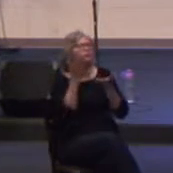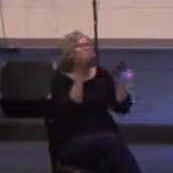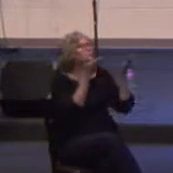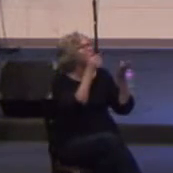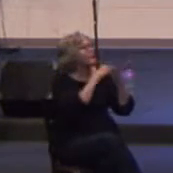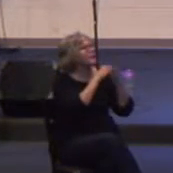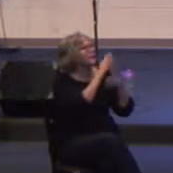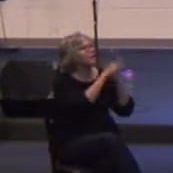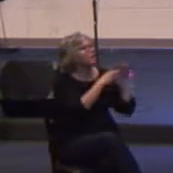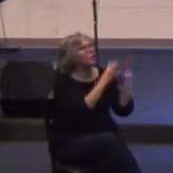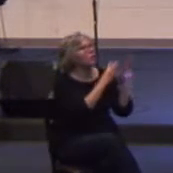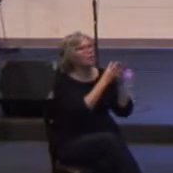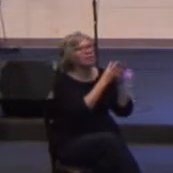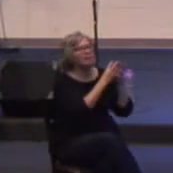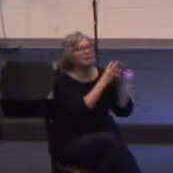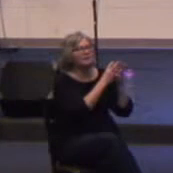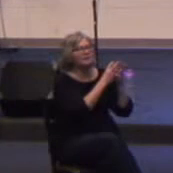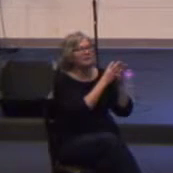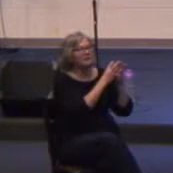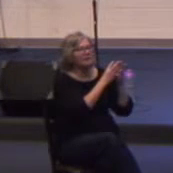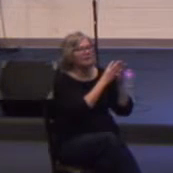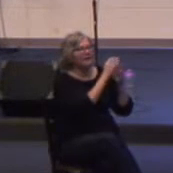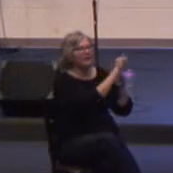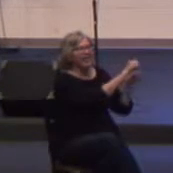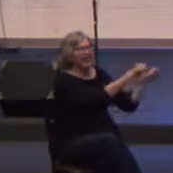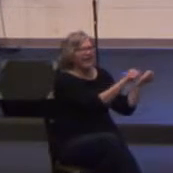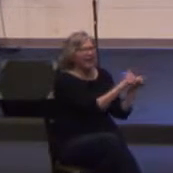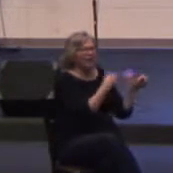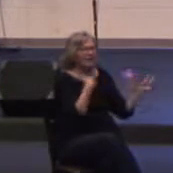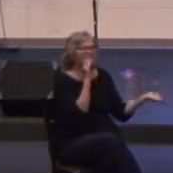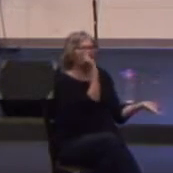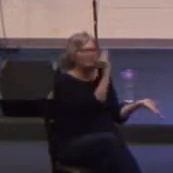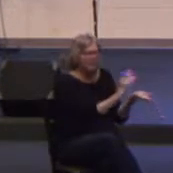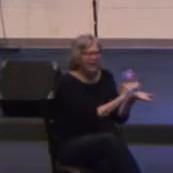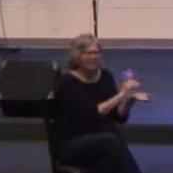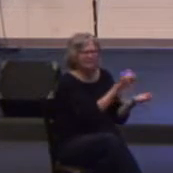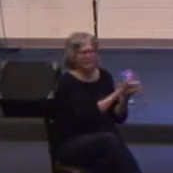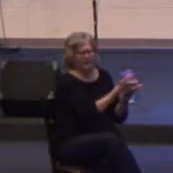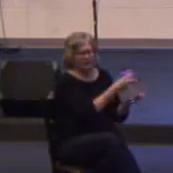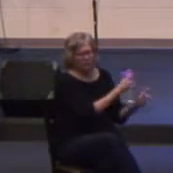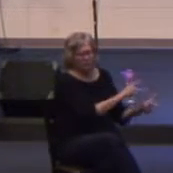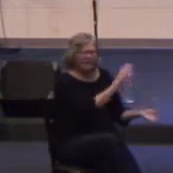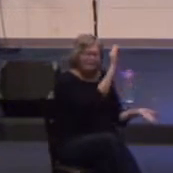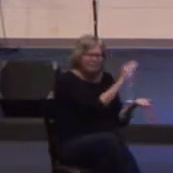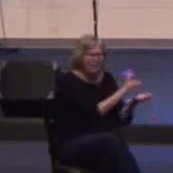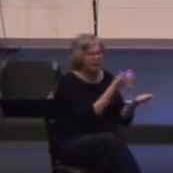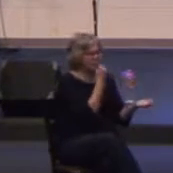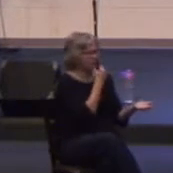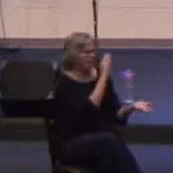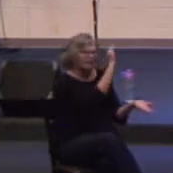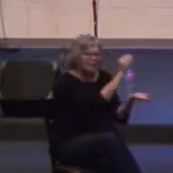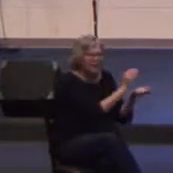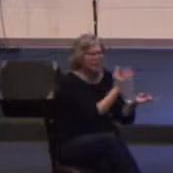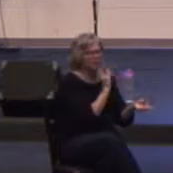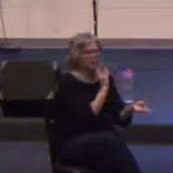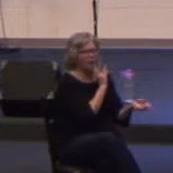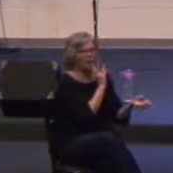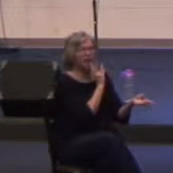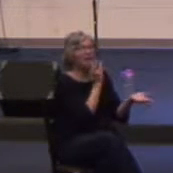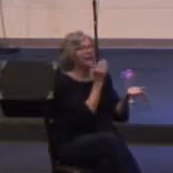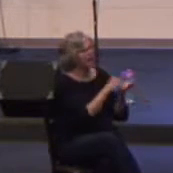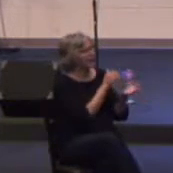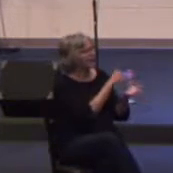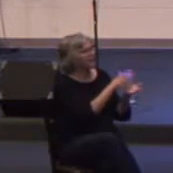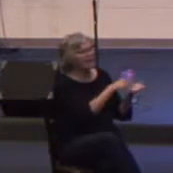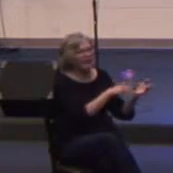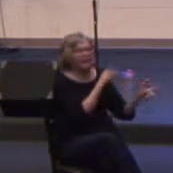who have so much less economic opportunity, so much less food and water available. And time